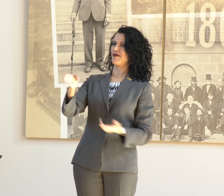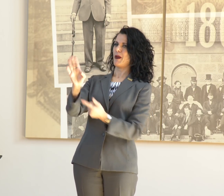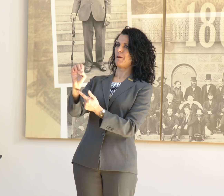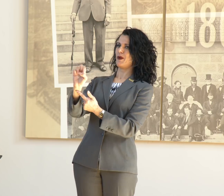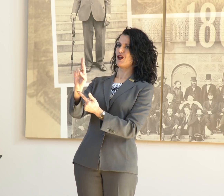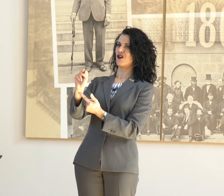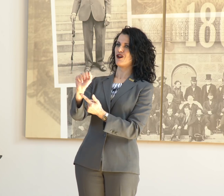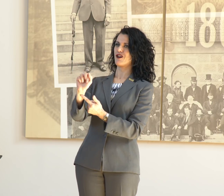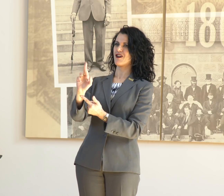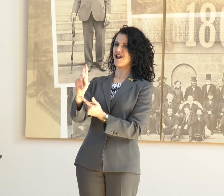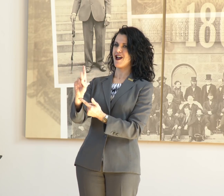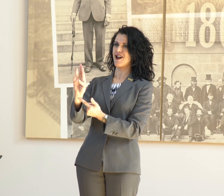Bragg.